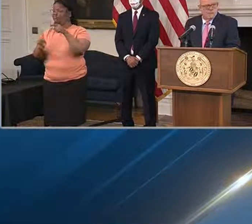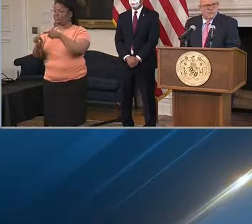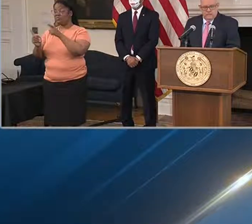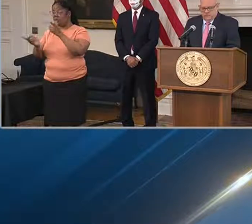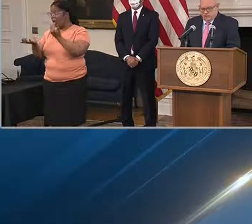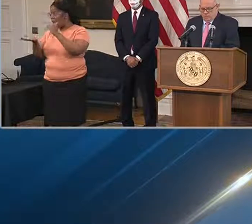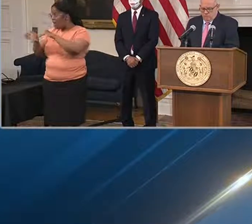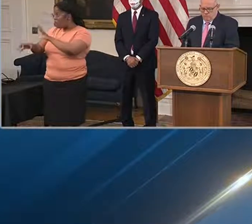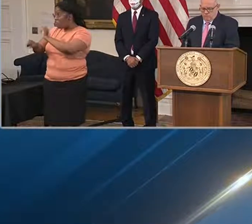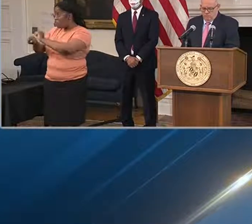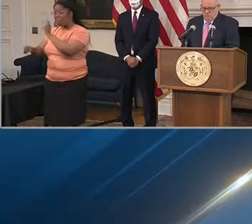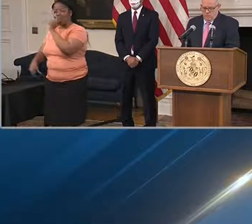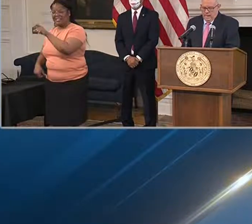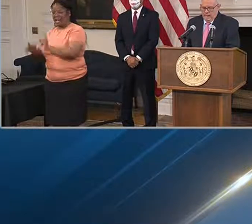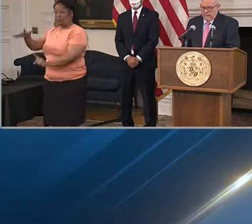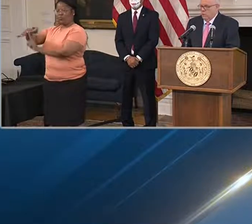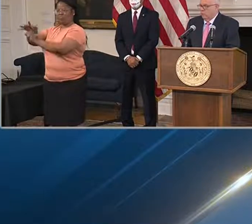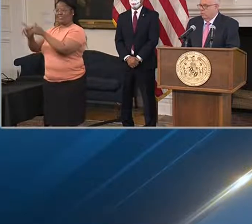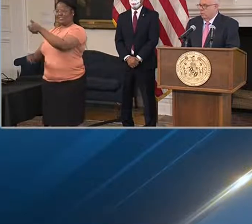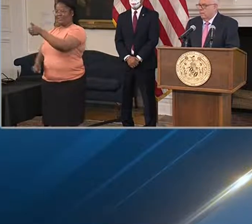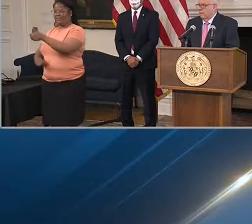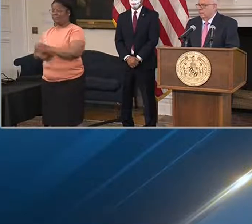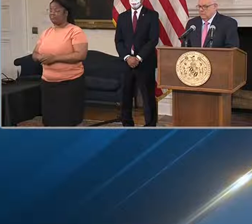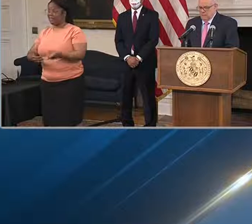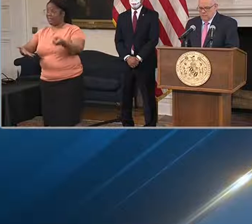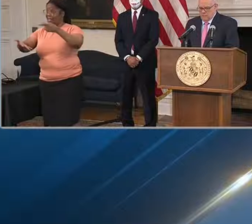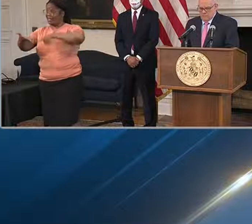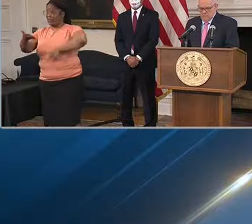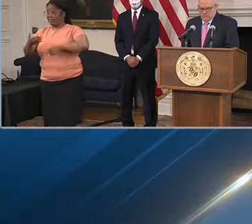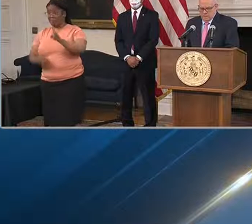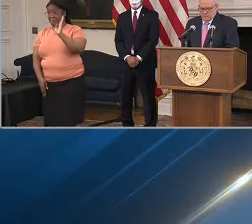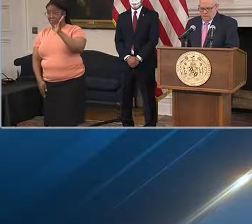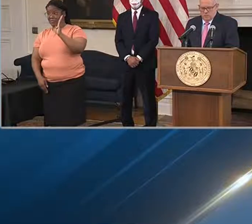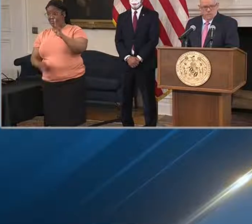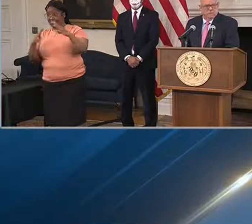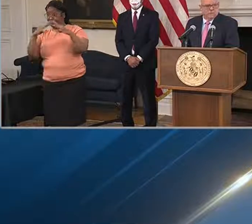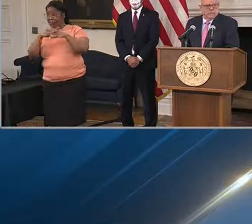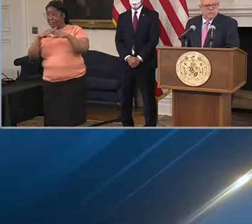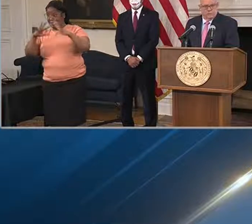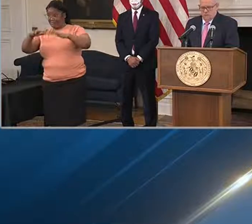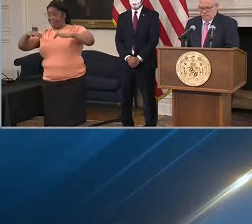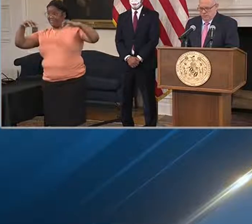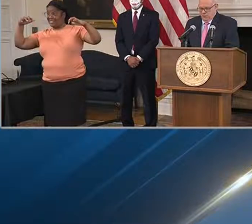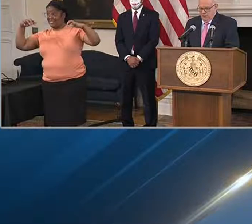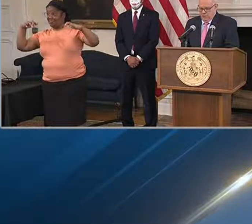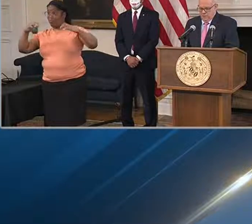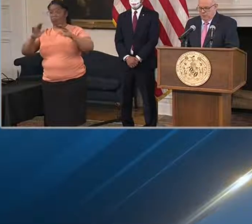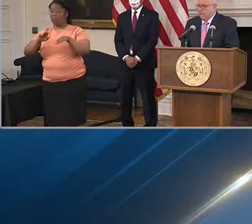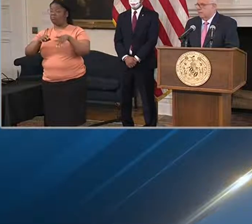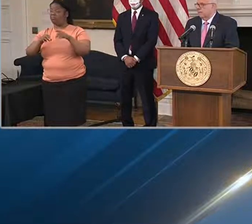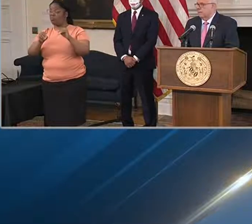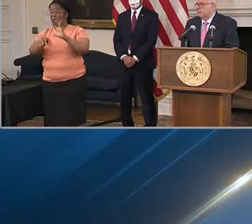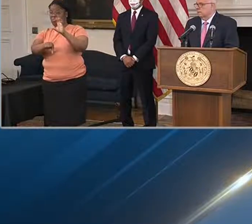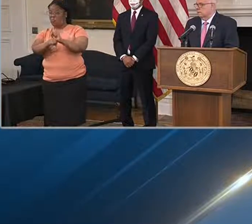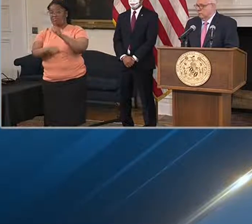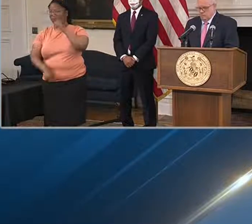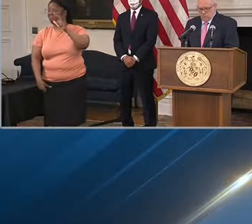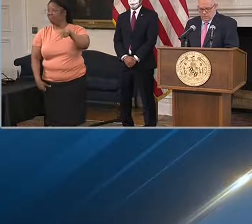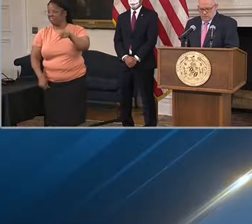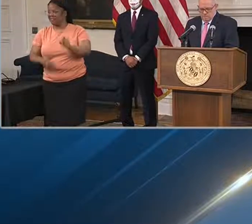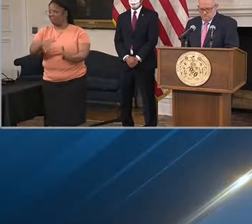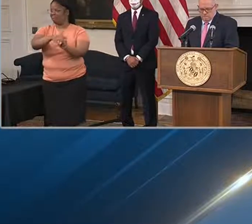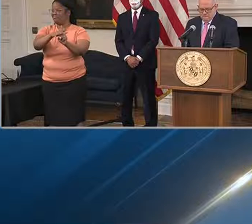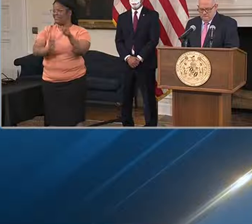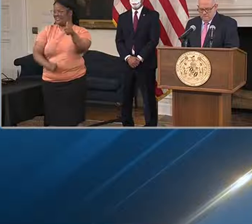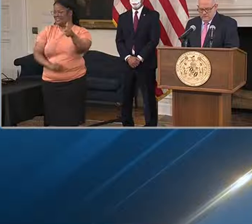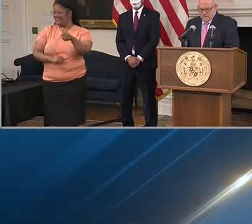Stadium. In addition, we will be adding no appointment necessary lines at each of the other new mass vac sites that we